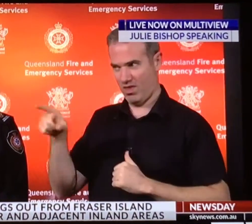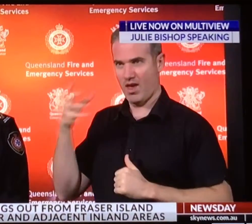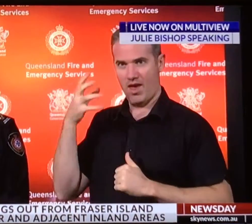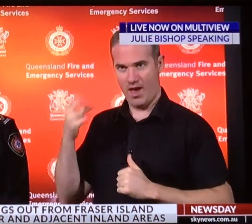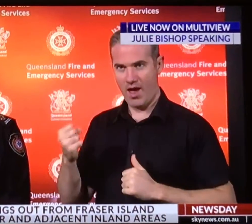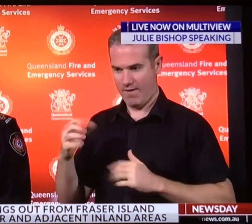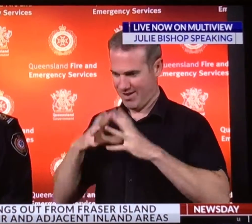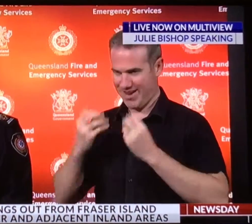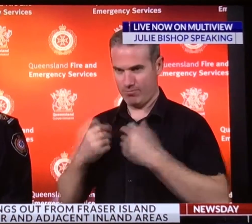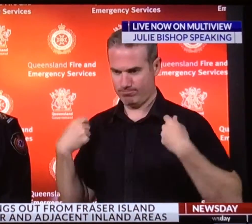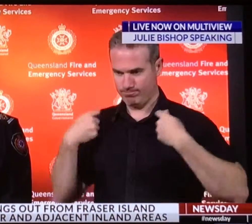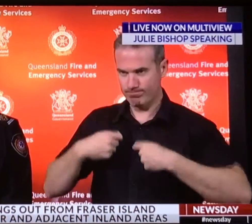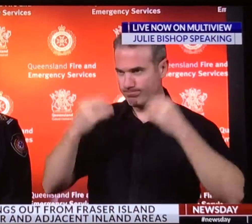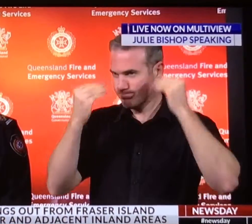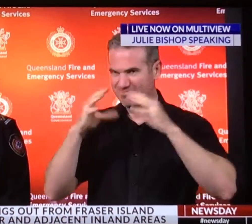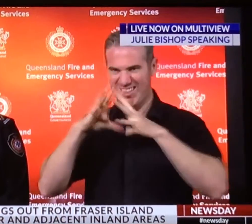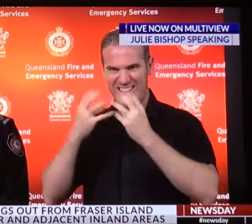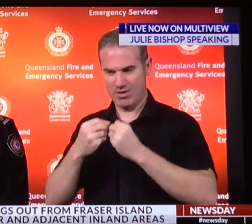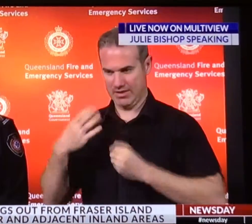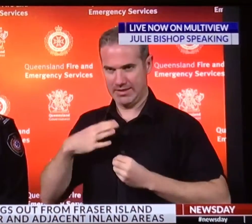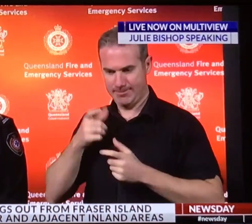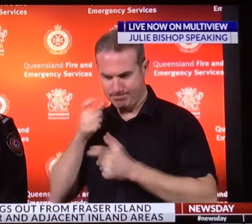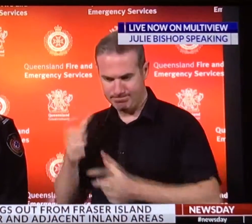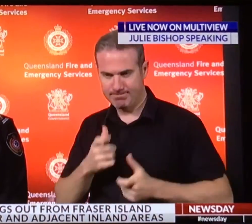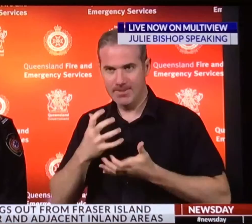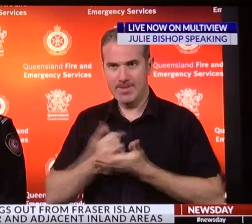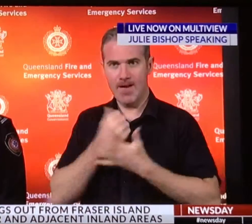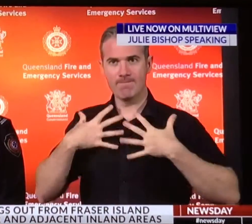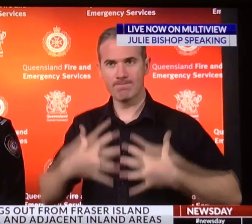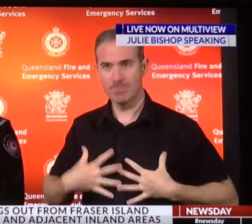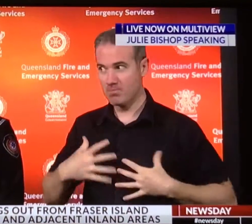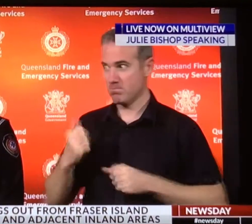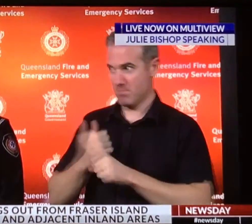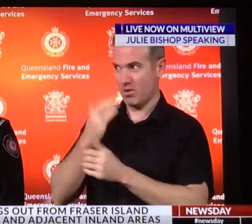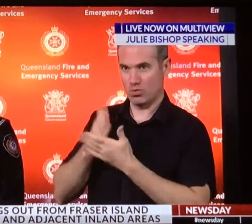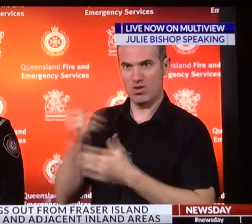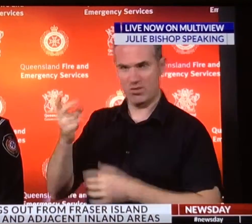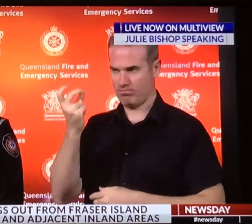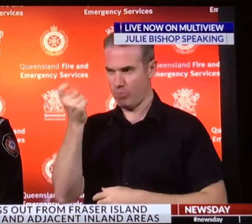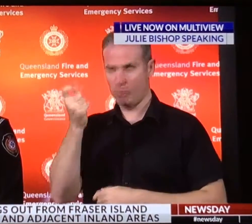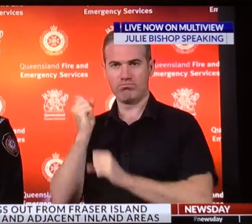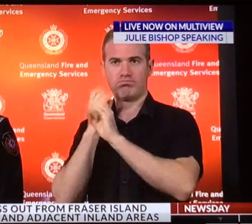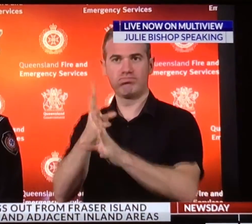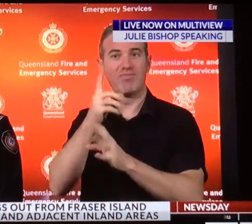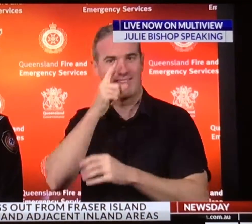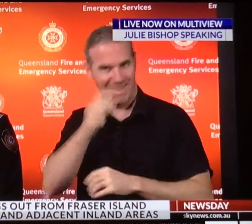and aware that they may need to respond at a moment's notice.